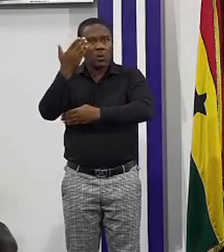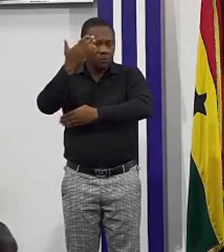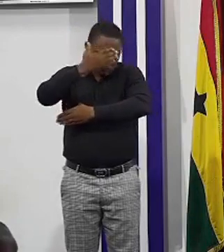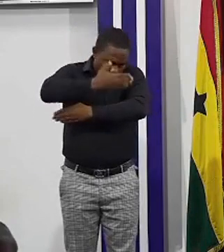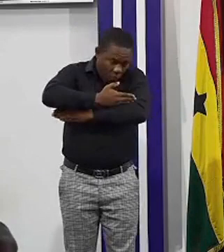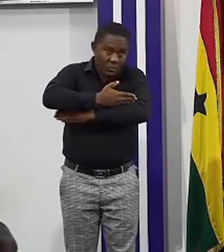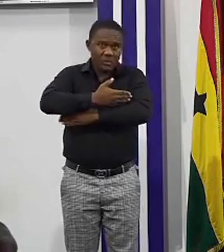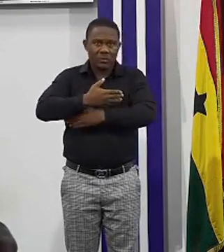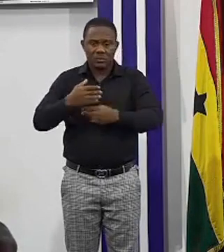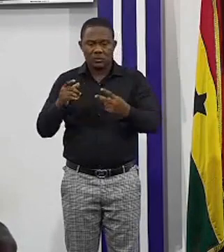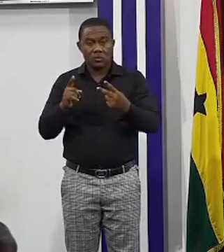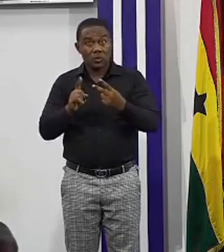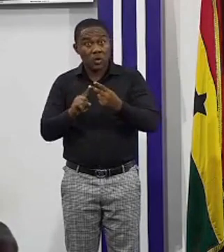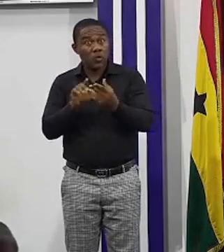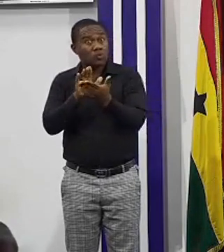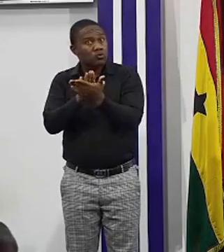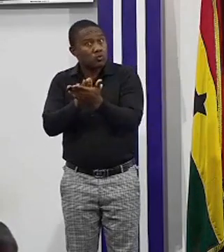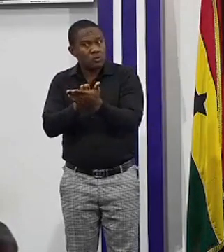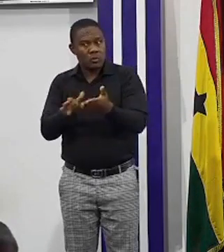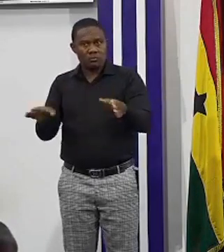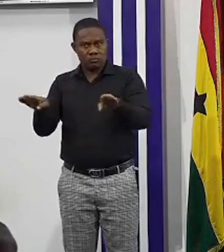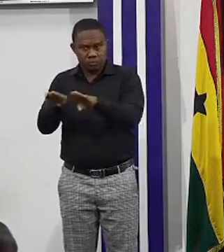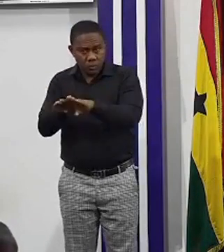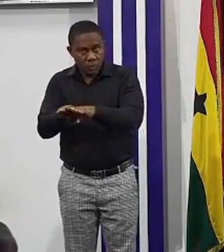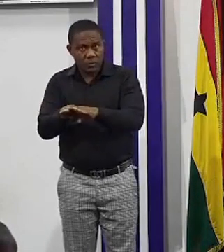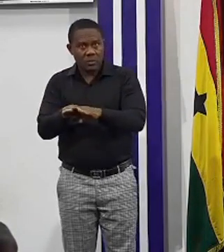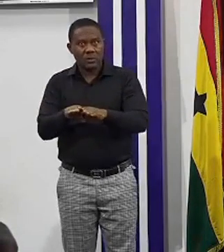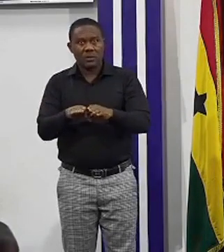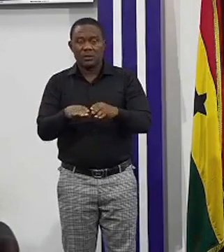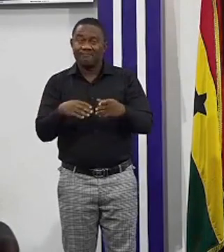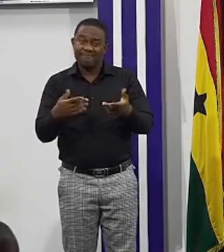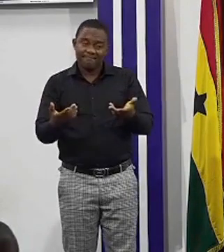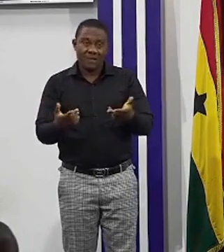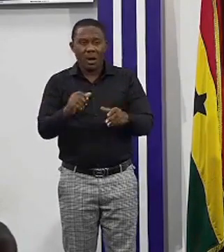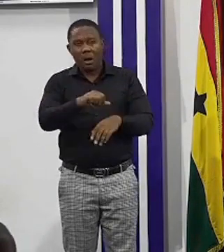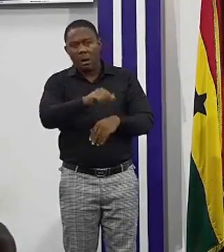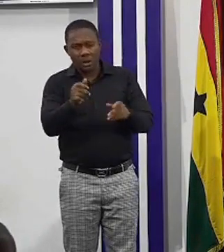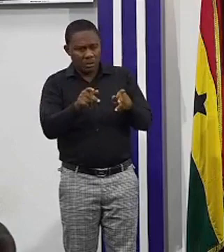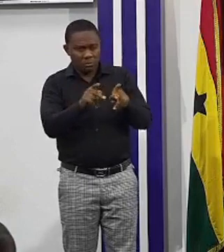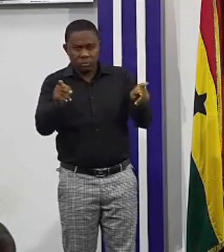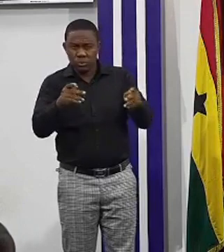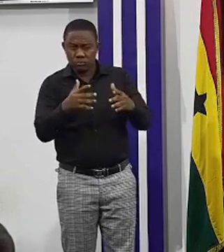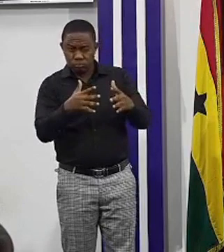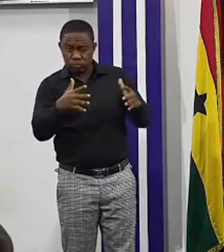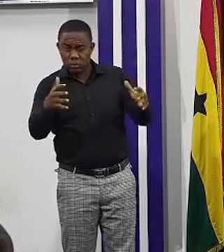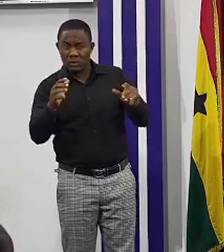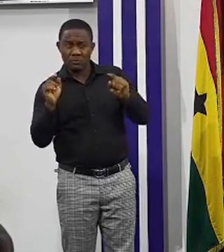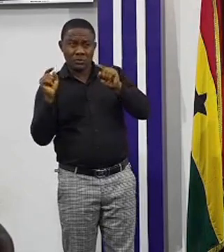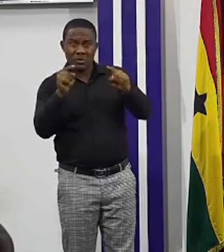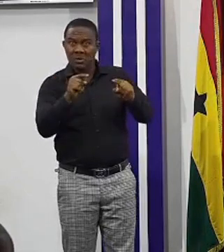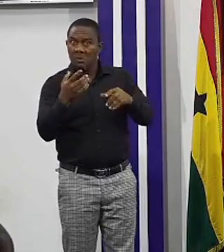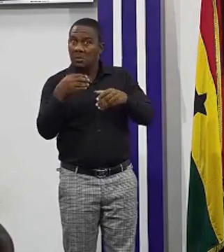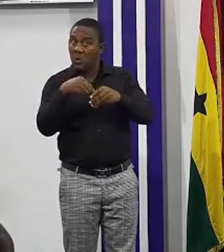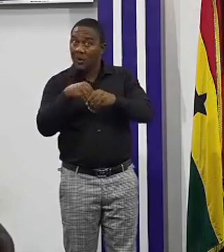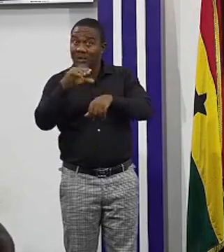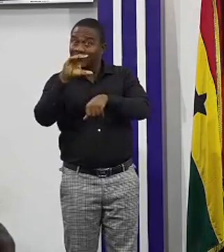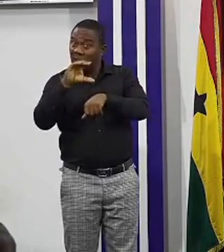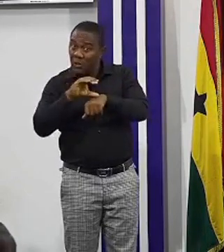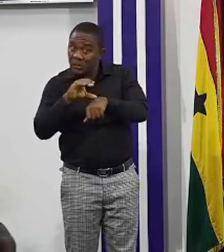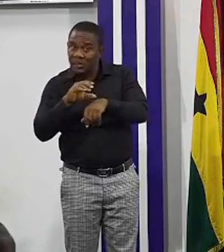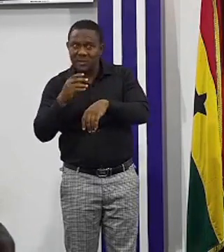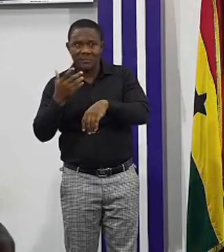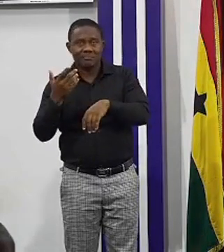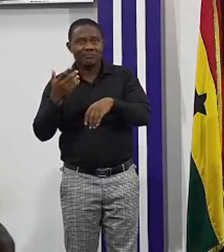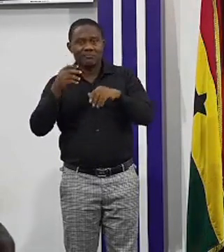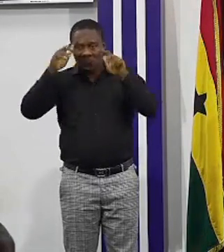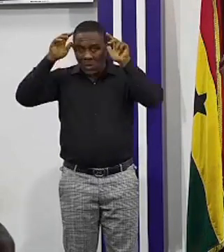the shutting down of schools and other public engagements, including social and religious engagements. Again,